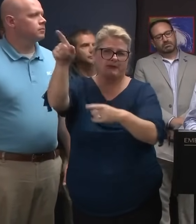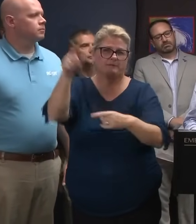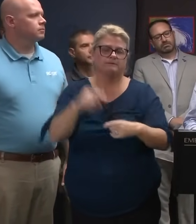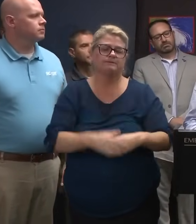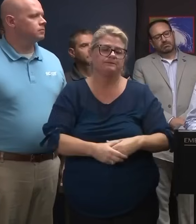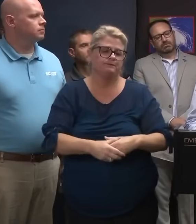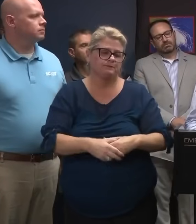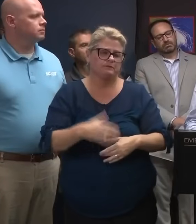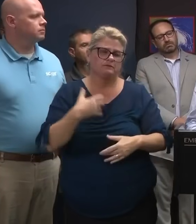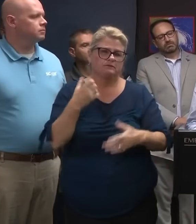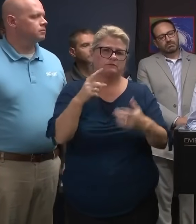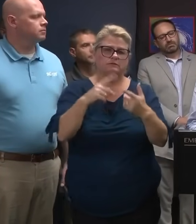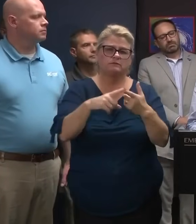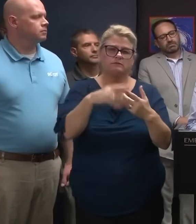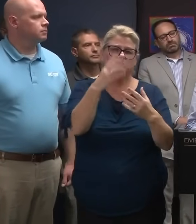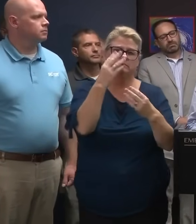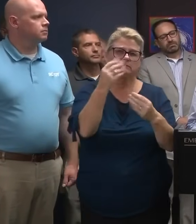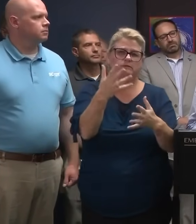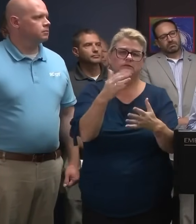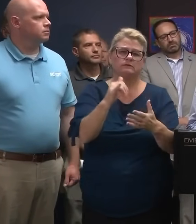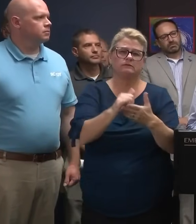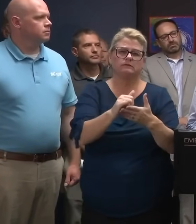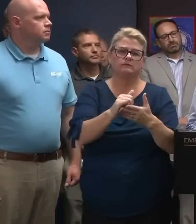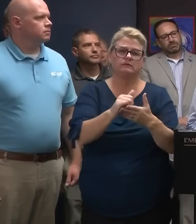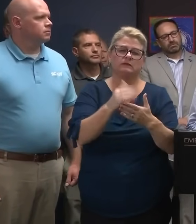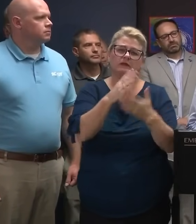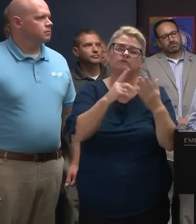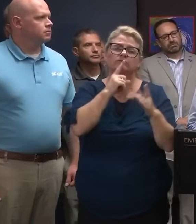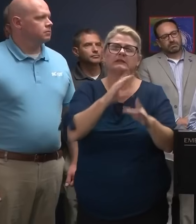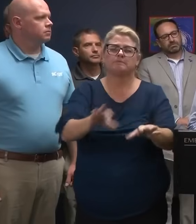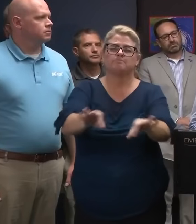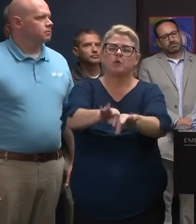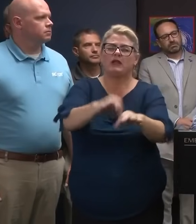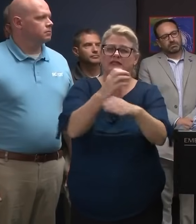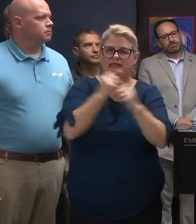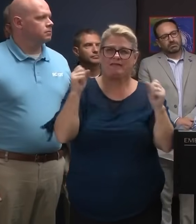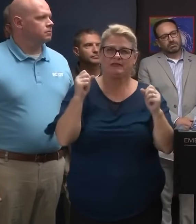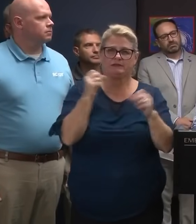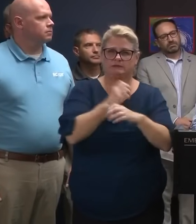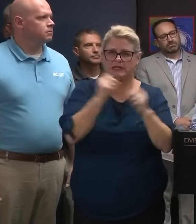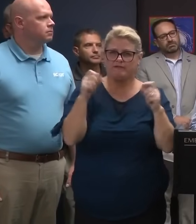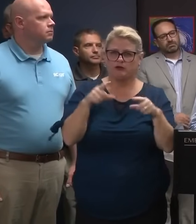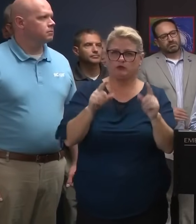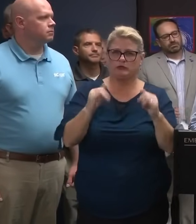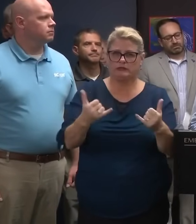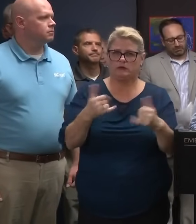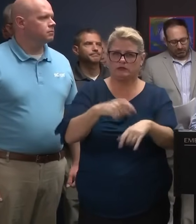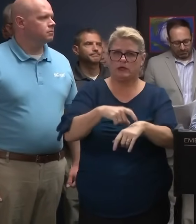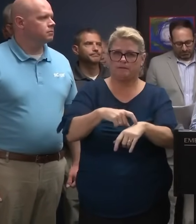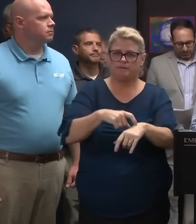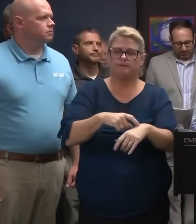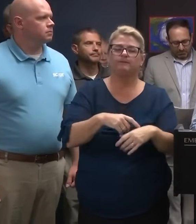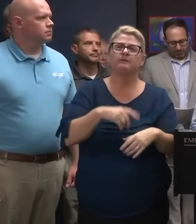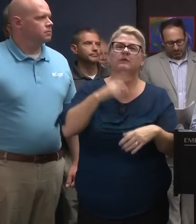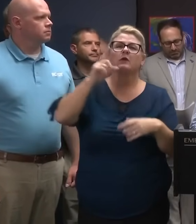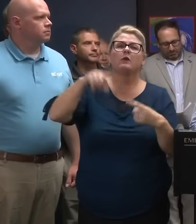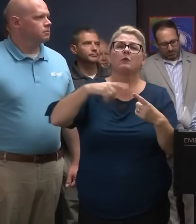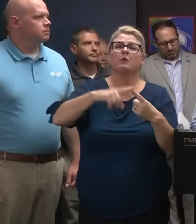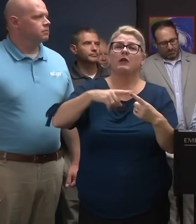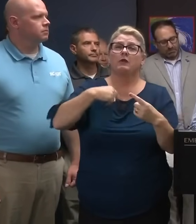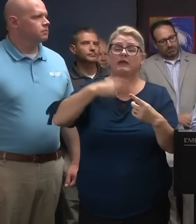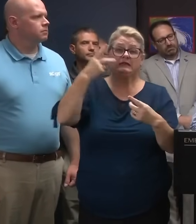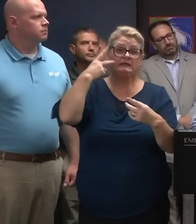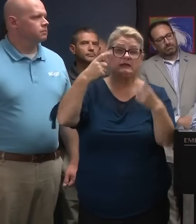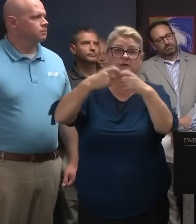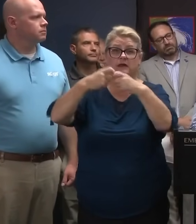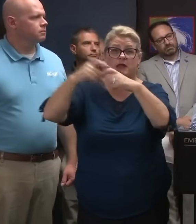want to make note of some really important safety notes during this time. Anytime that we see